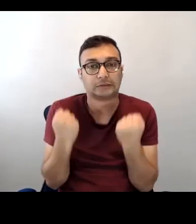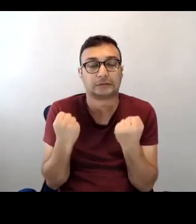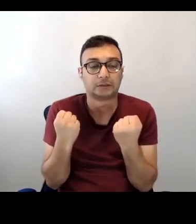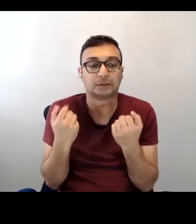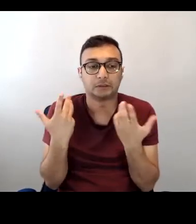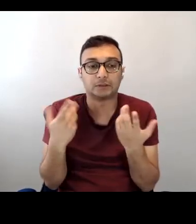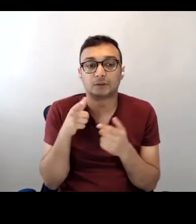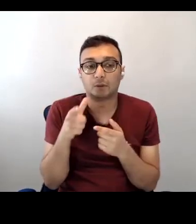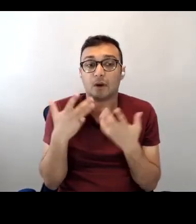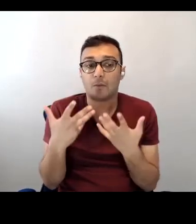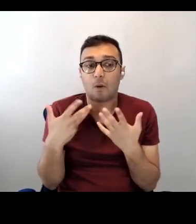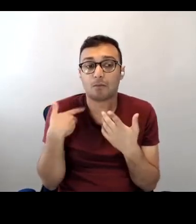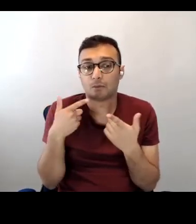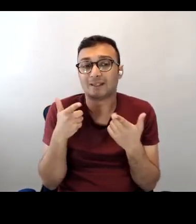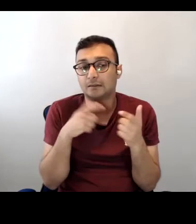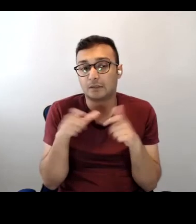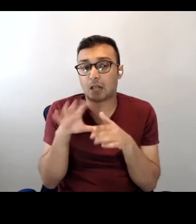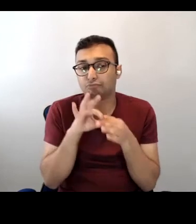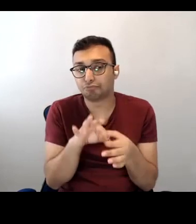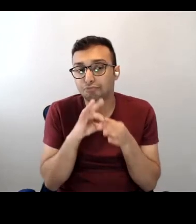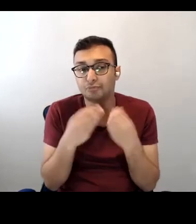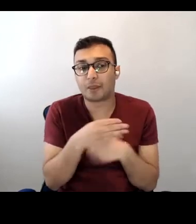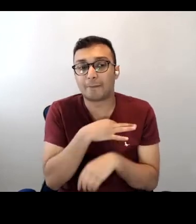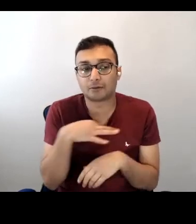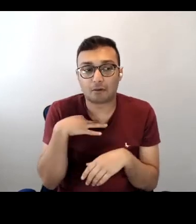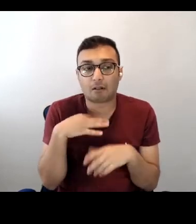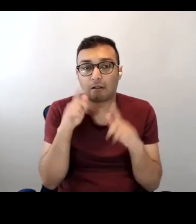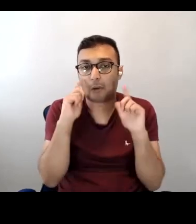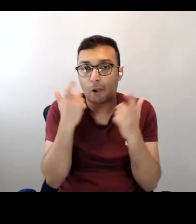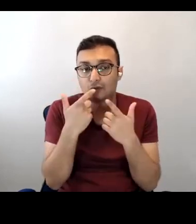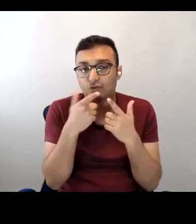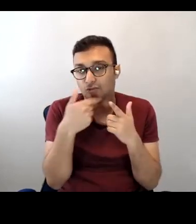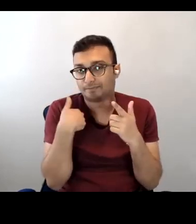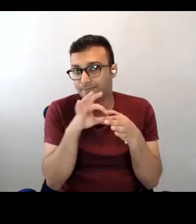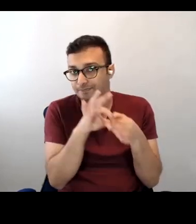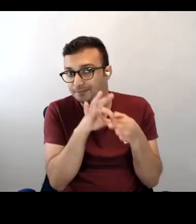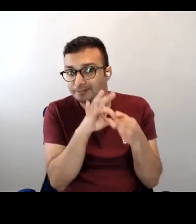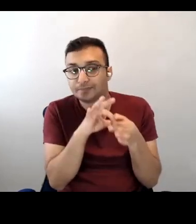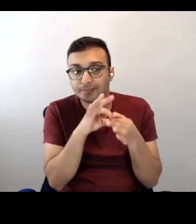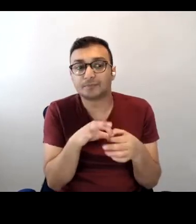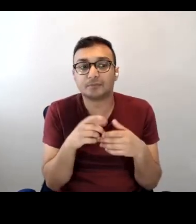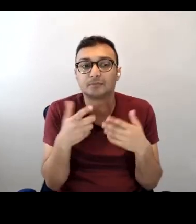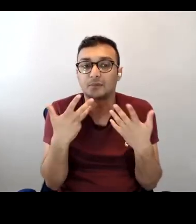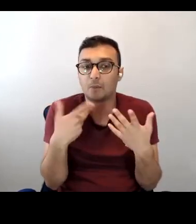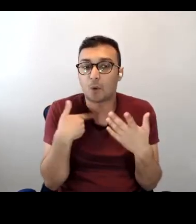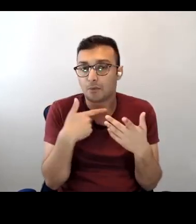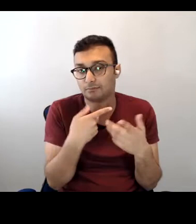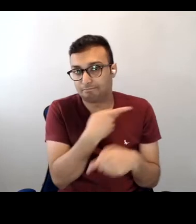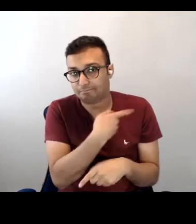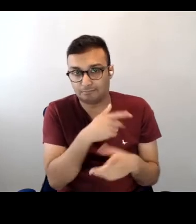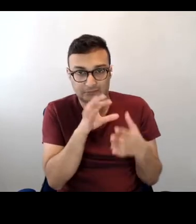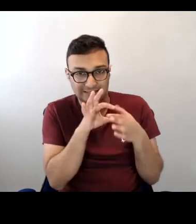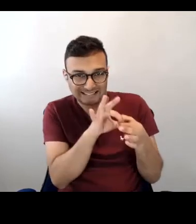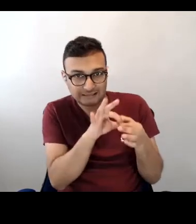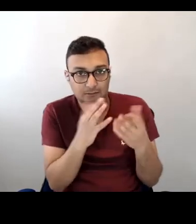Millennium Medical College. So we are partnering with that one, and we are working closely with them.